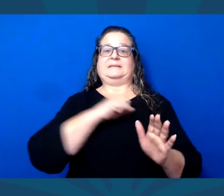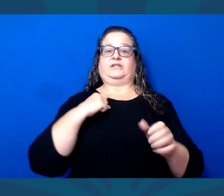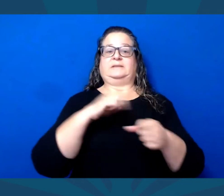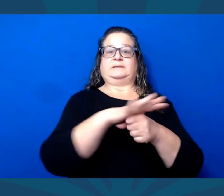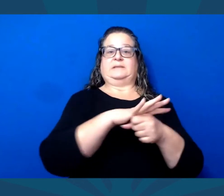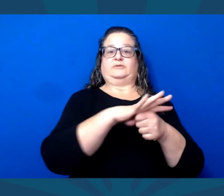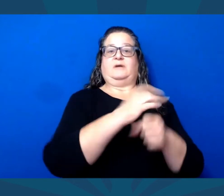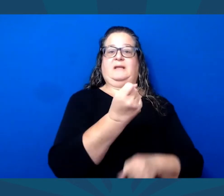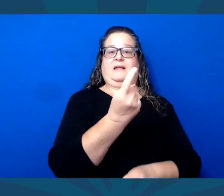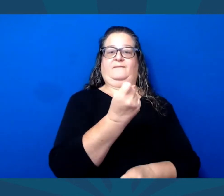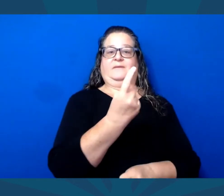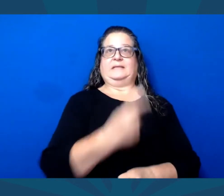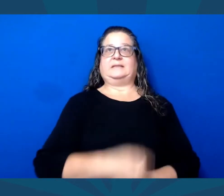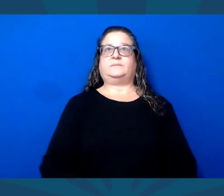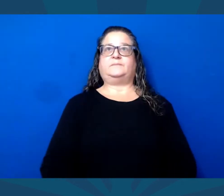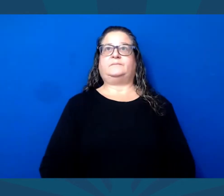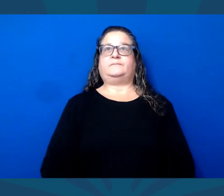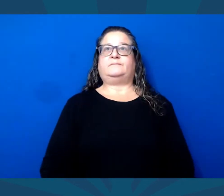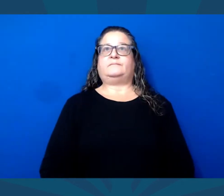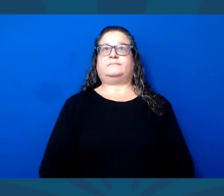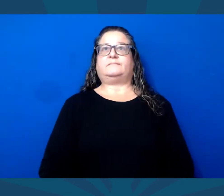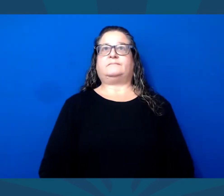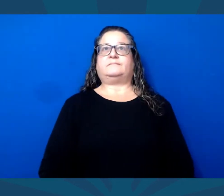Candidates for State Senator, District 11.